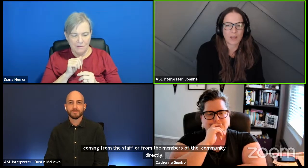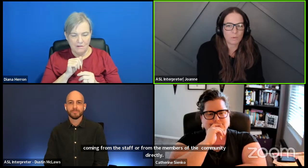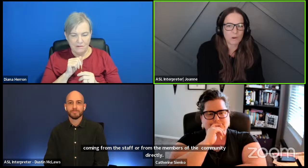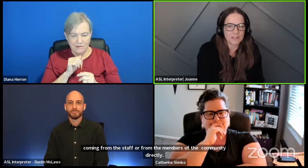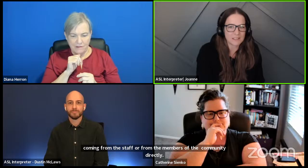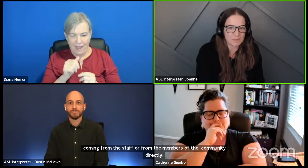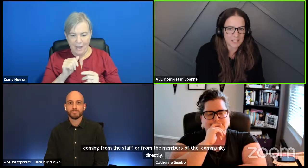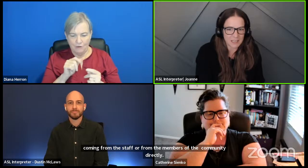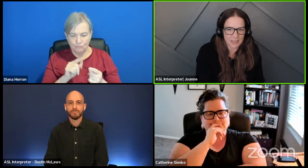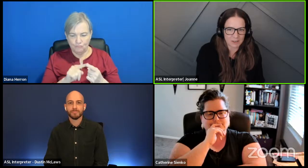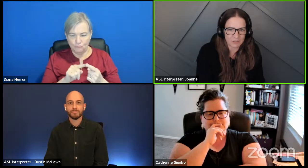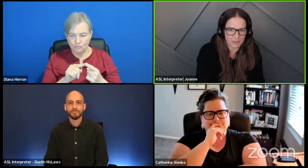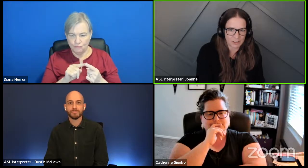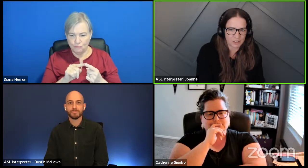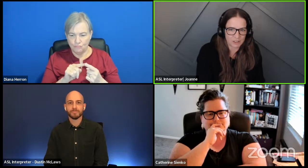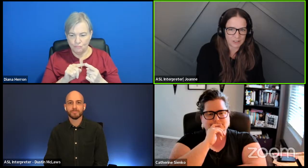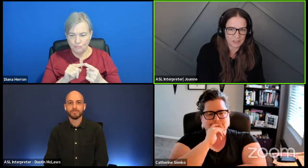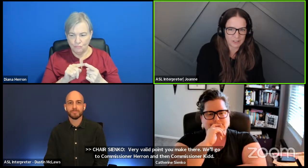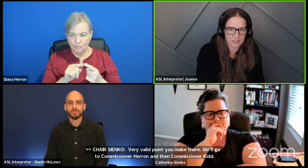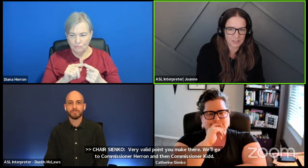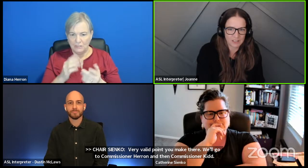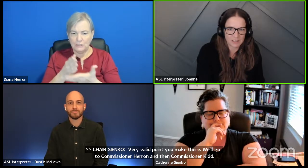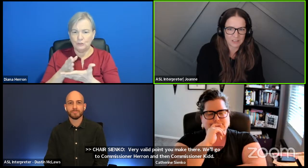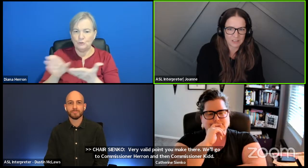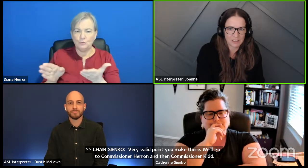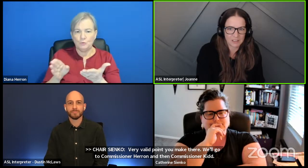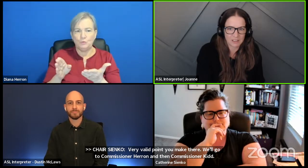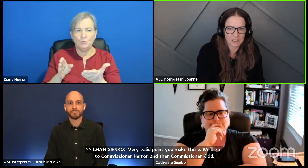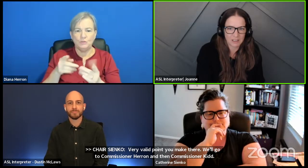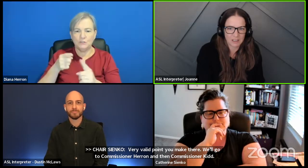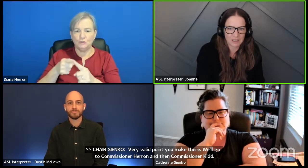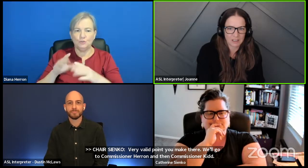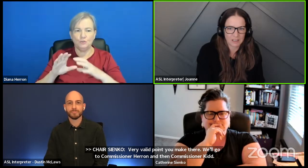So I want to be careful